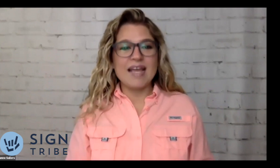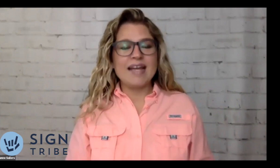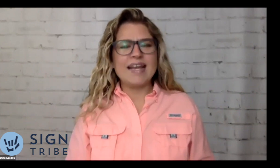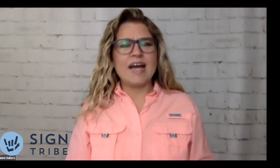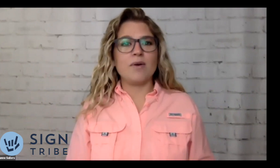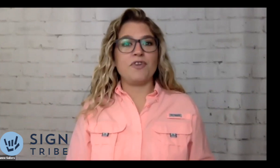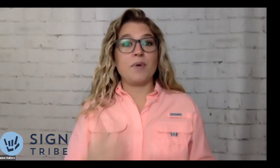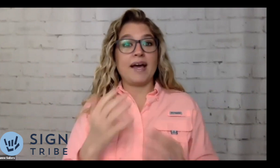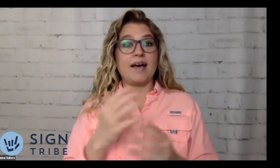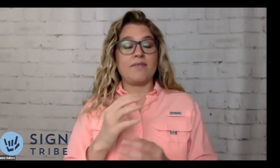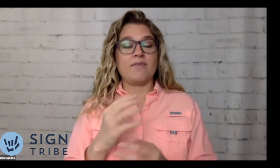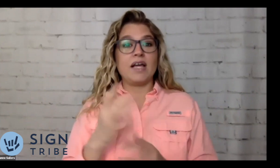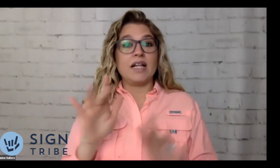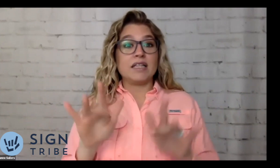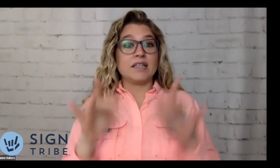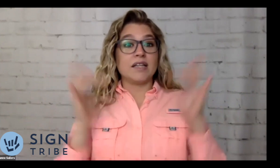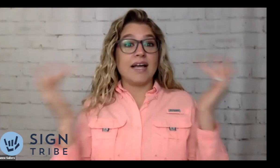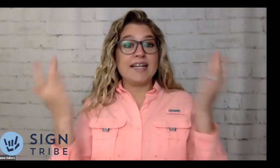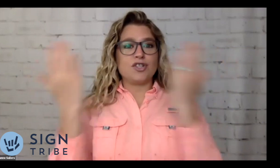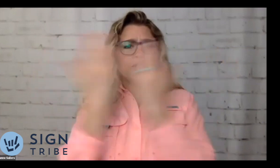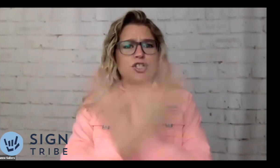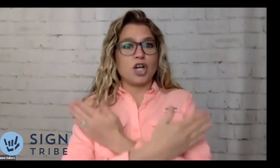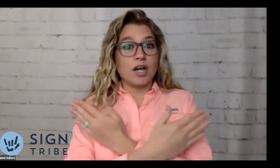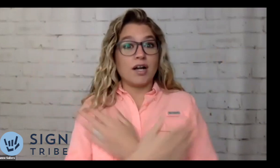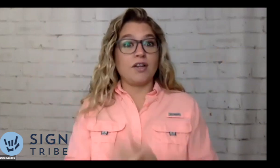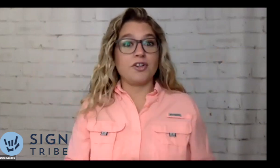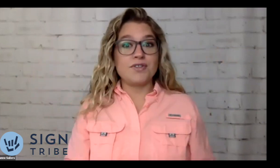Now, if you have light or dark colors,